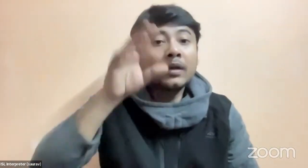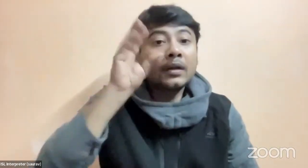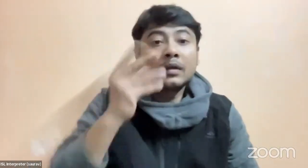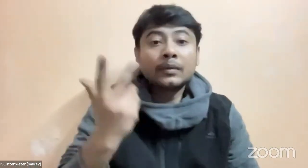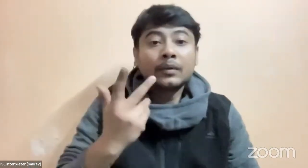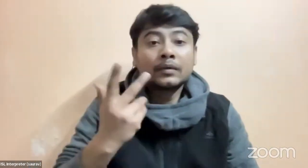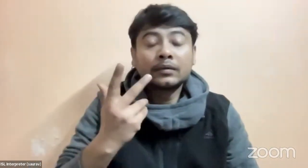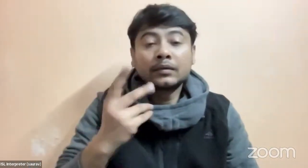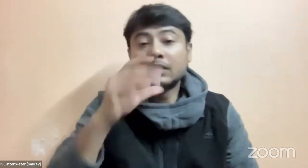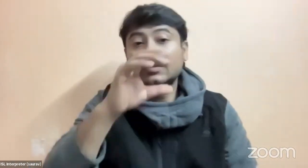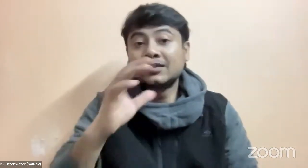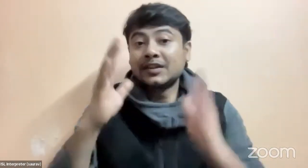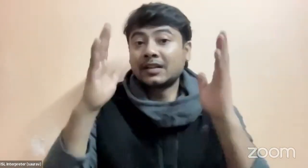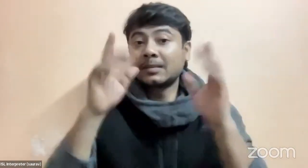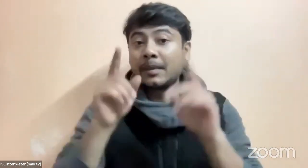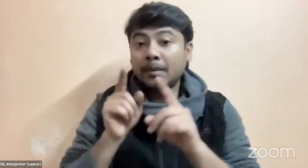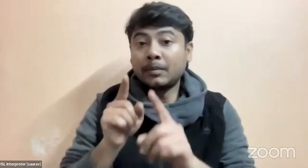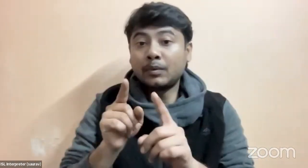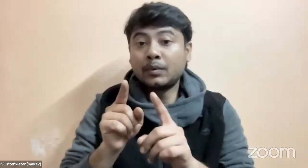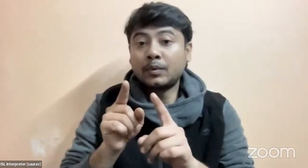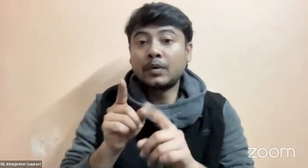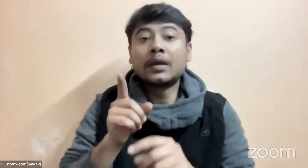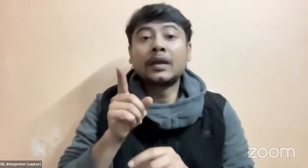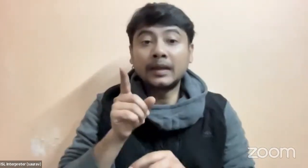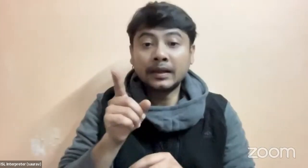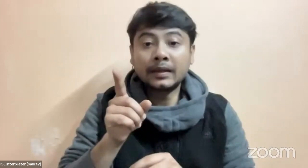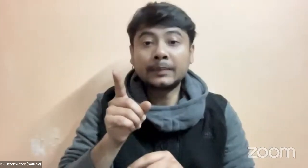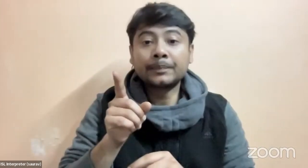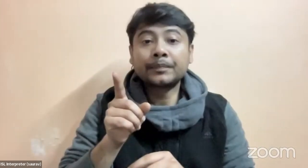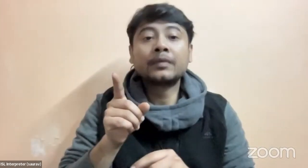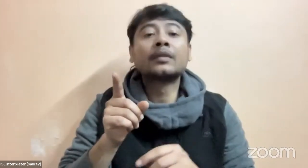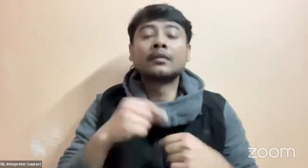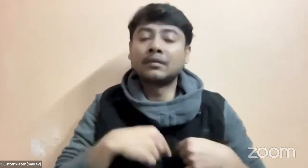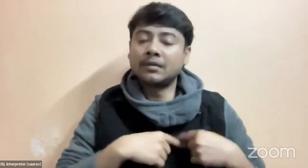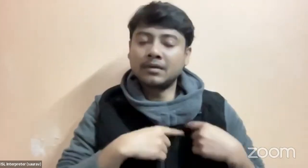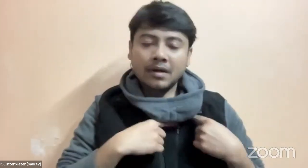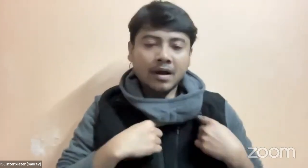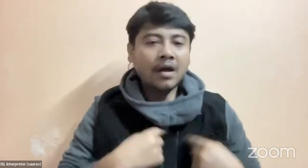that Lord Gauranga, he is very, very, very merciful.